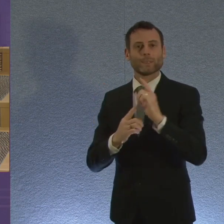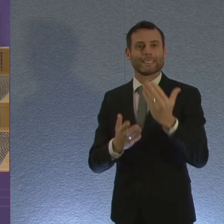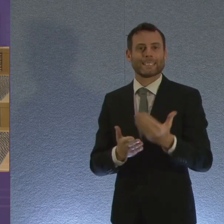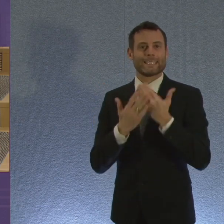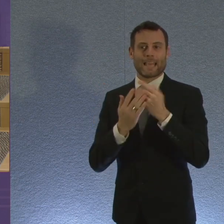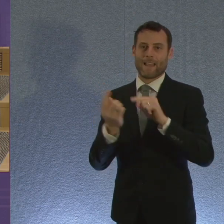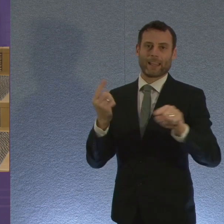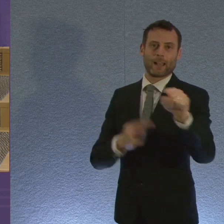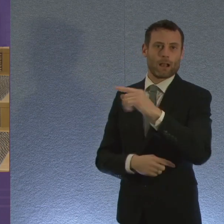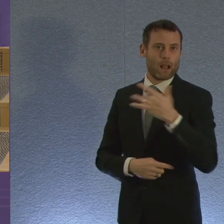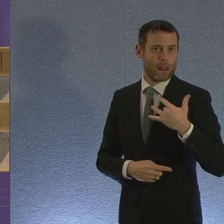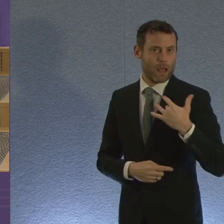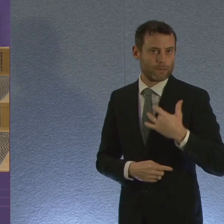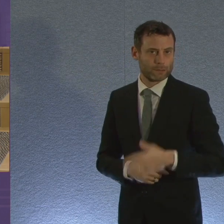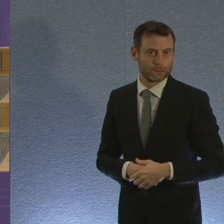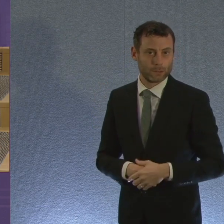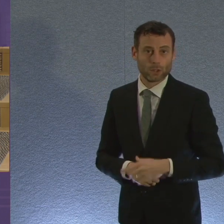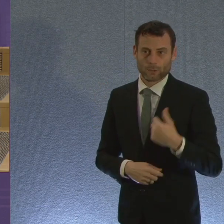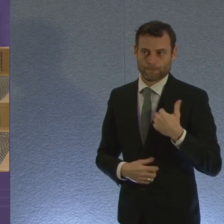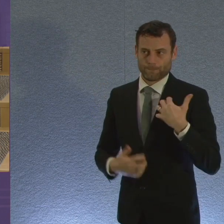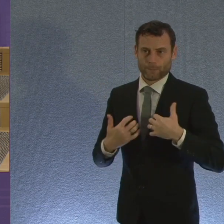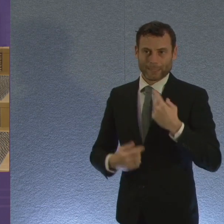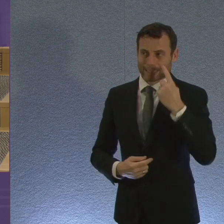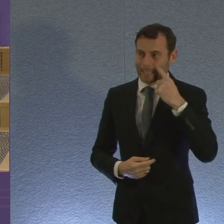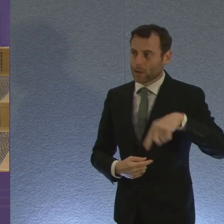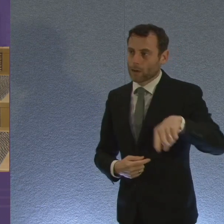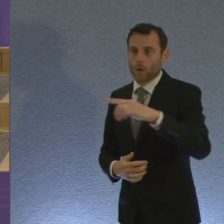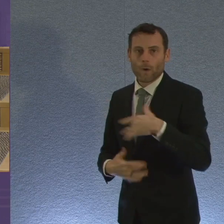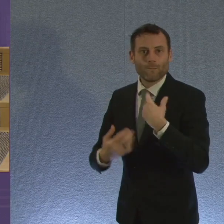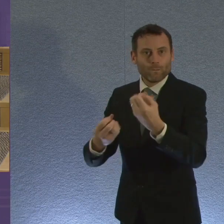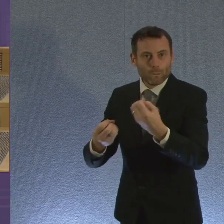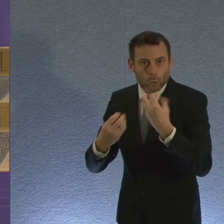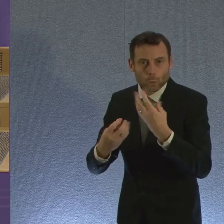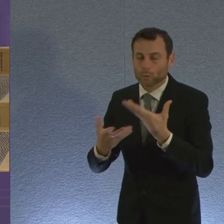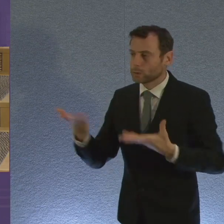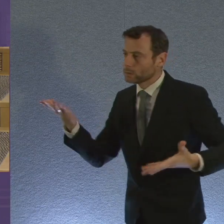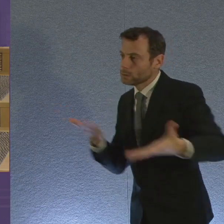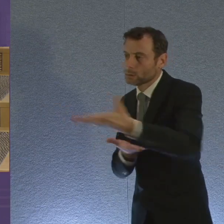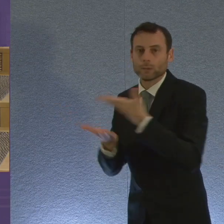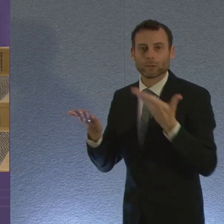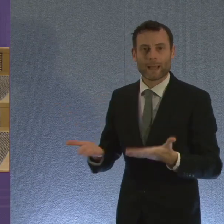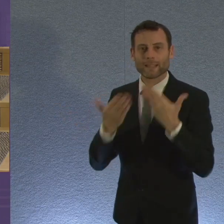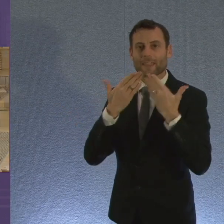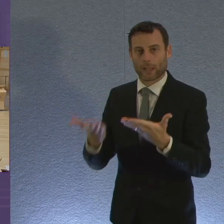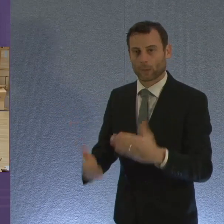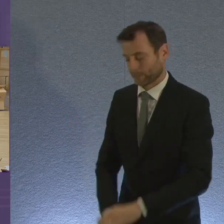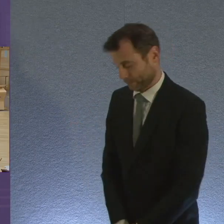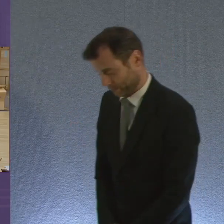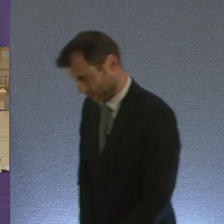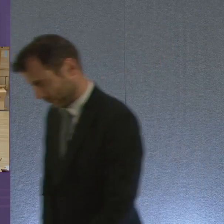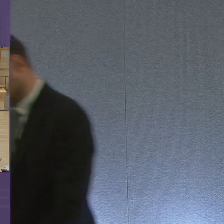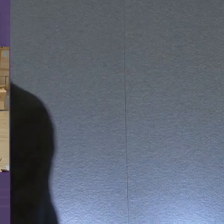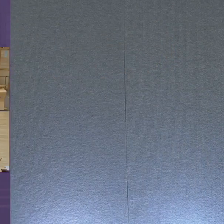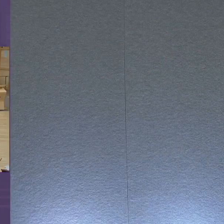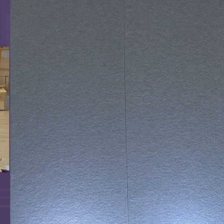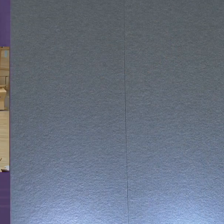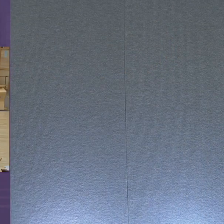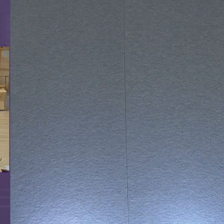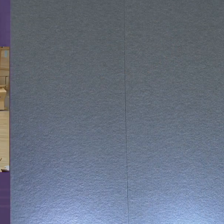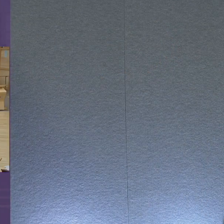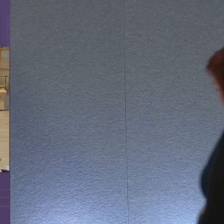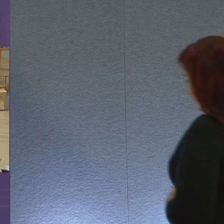other parties in terms of their views on the bill's provisions and to taking part in today's debate. Thank you. Thank you very